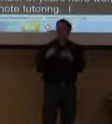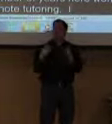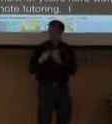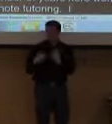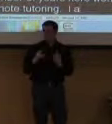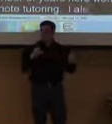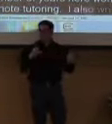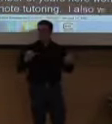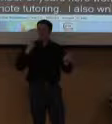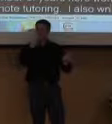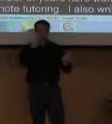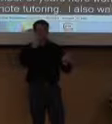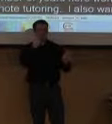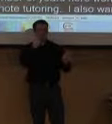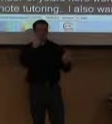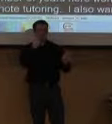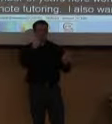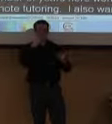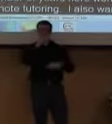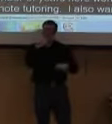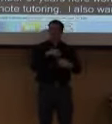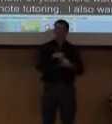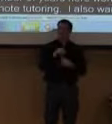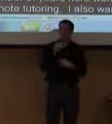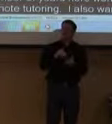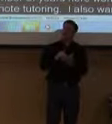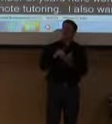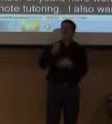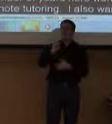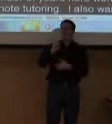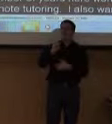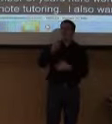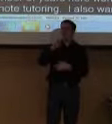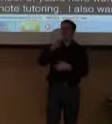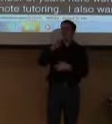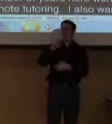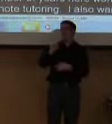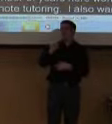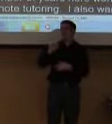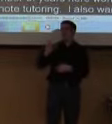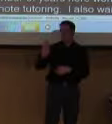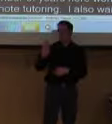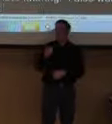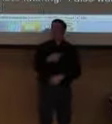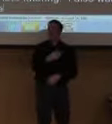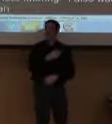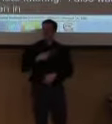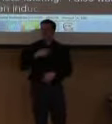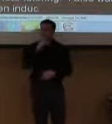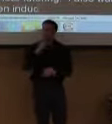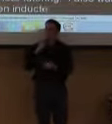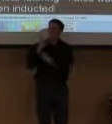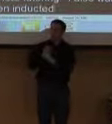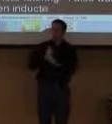was just inducted this last weekend to the Millionaires Club, which is a group of faculty who have